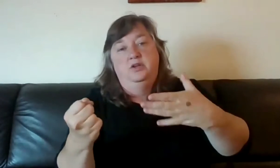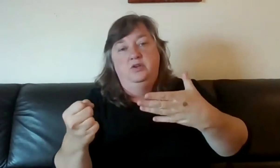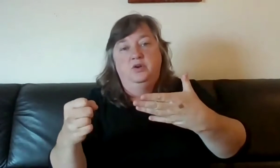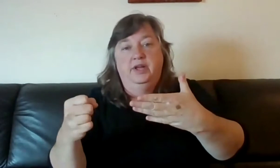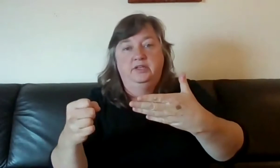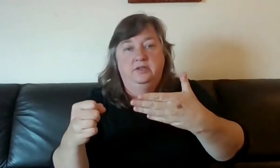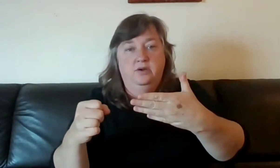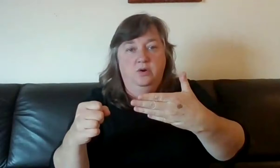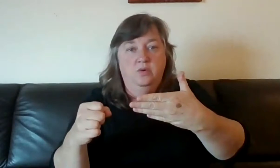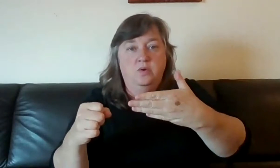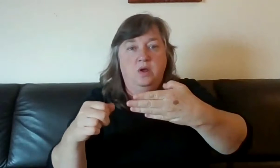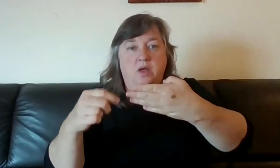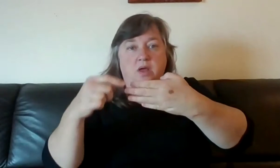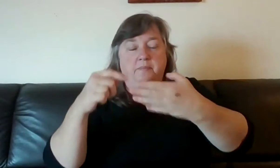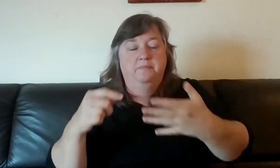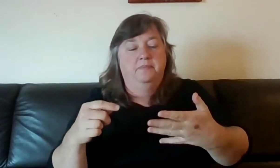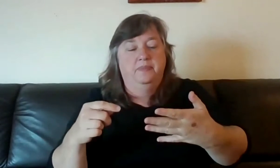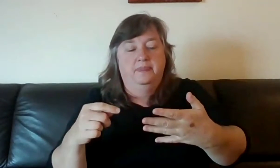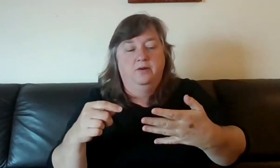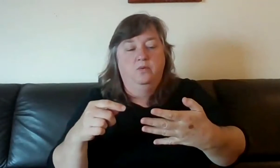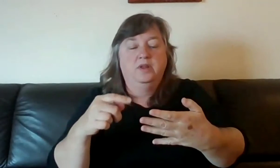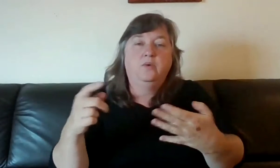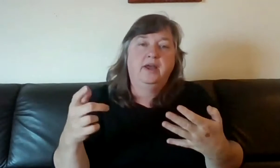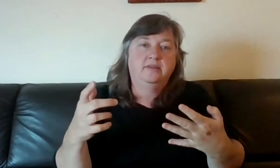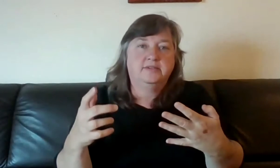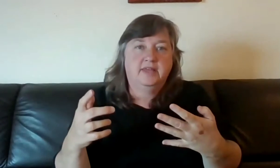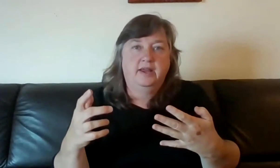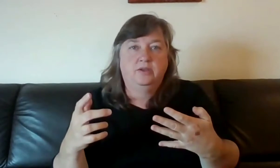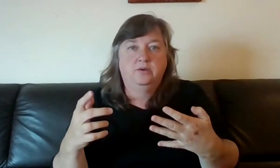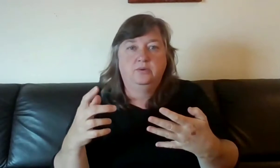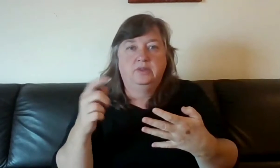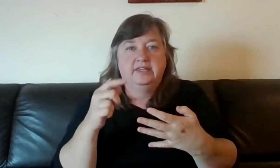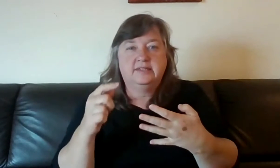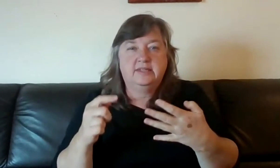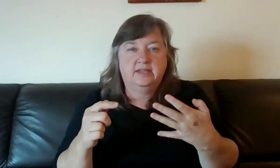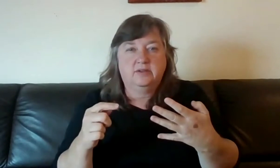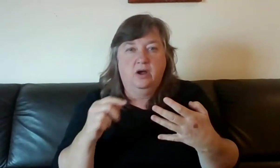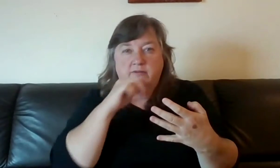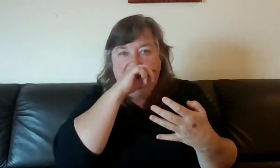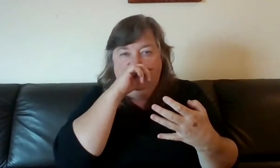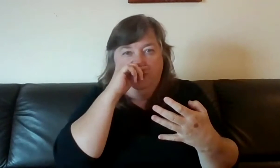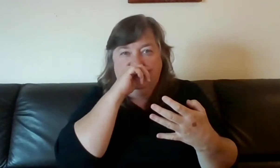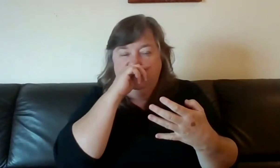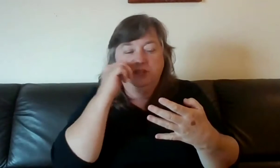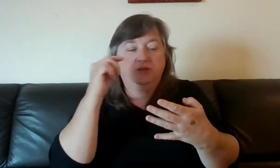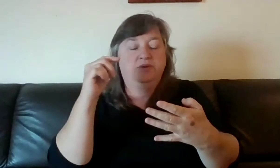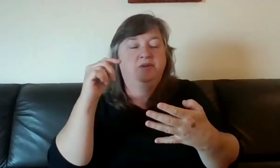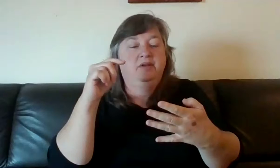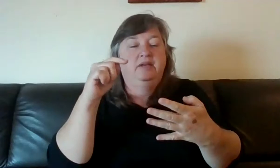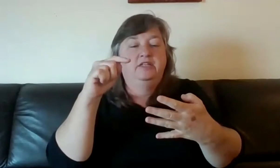you're going to, one of the ways that you list things off, like what to do, is